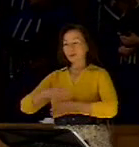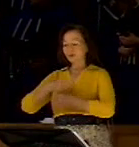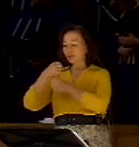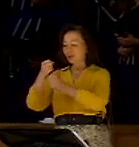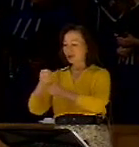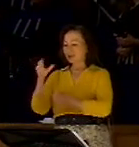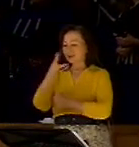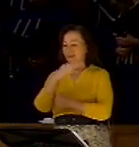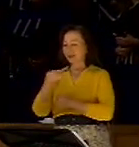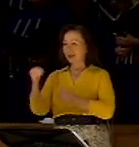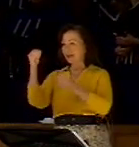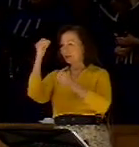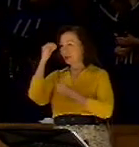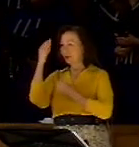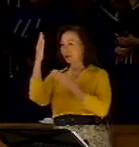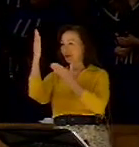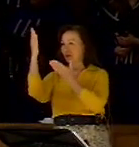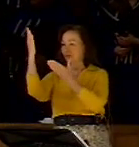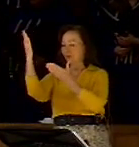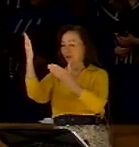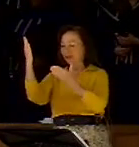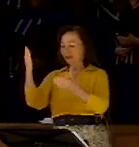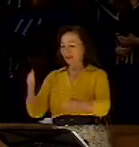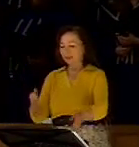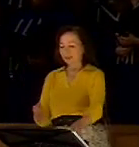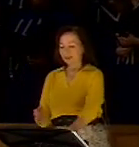but to trust and